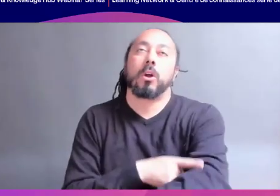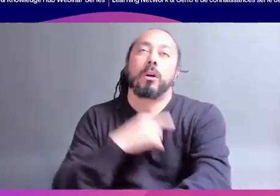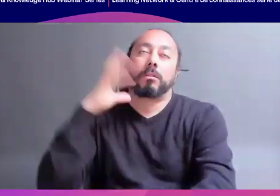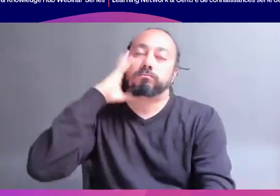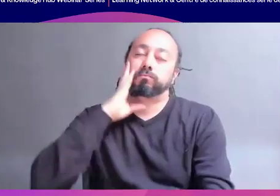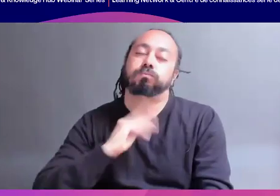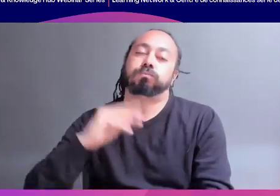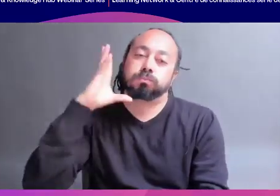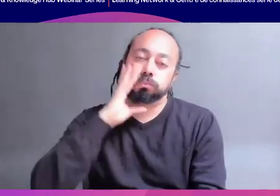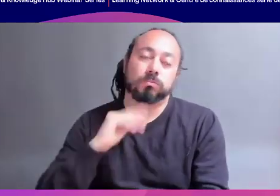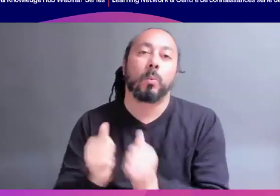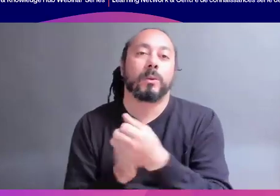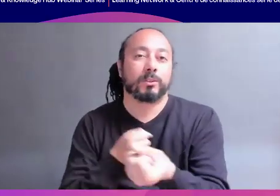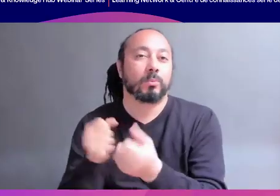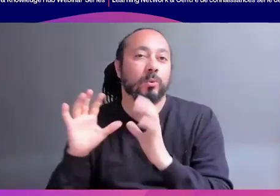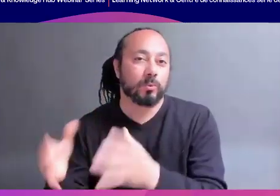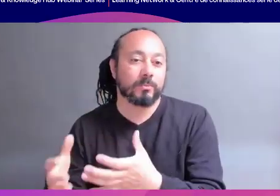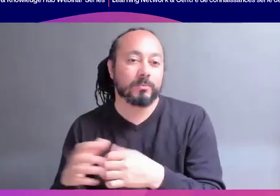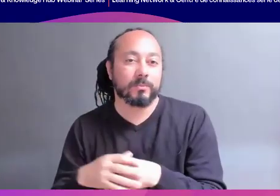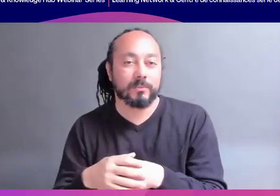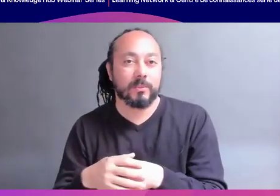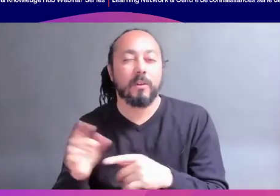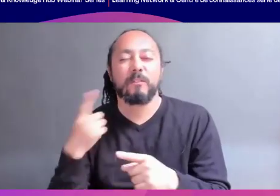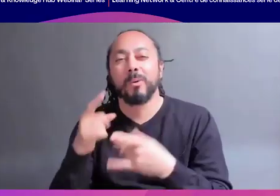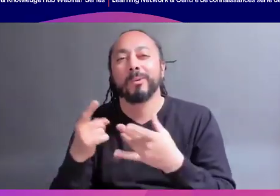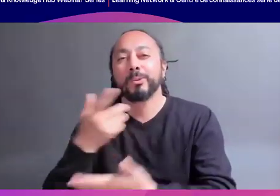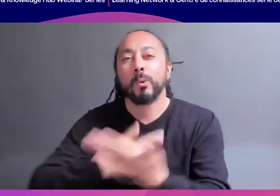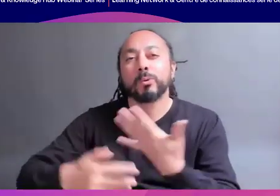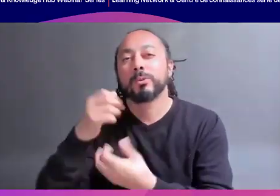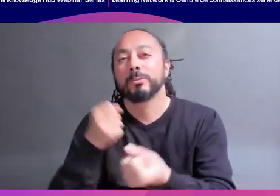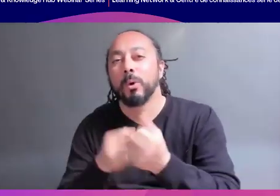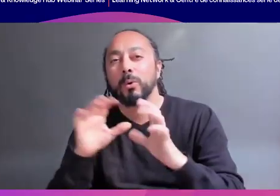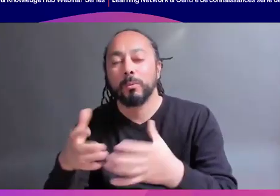peer support, or other social support groups.